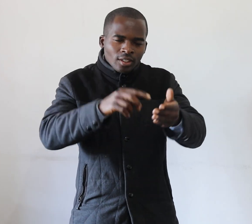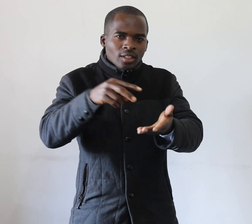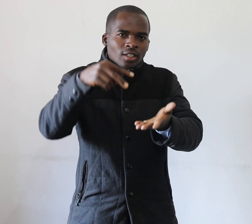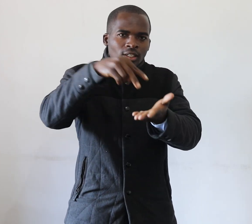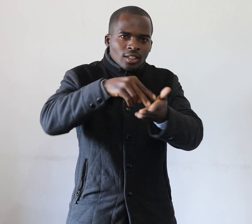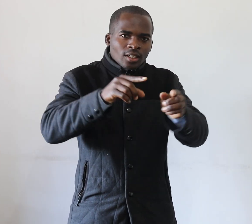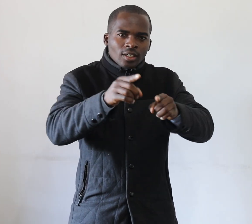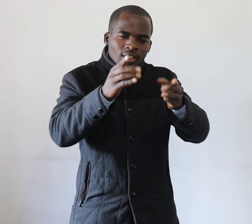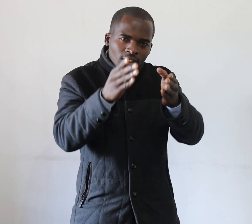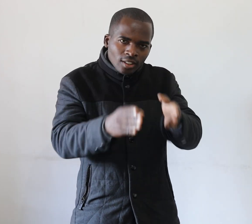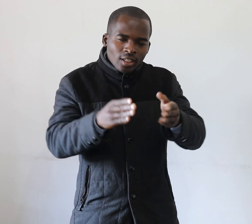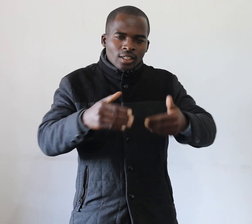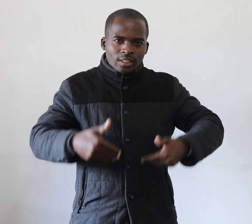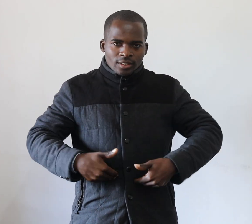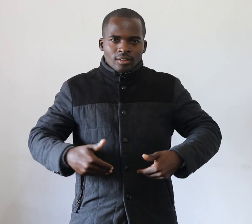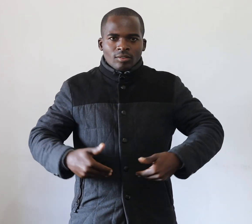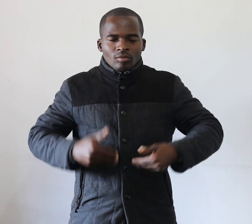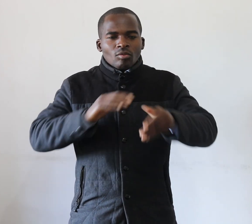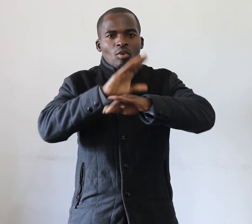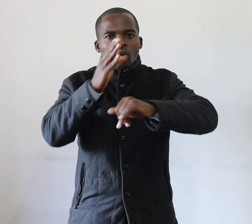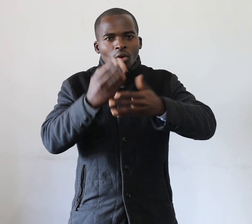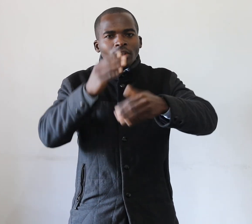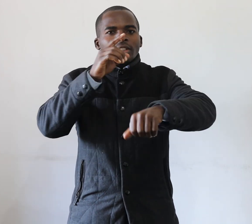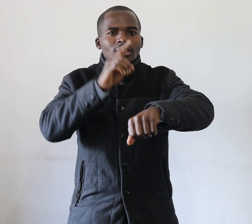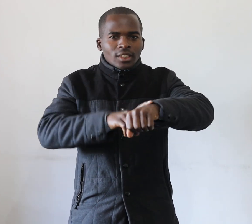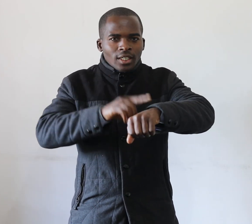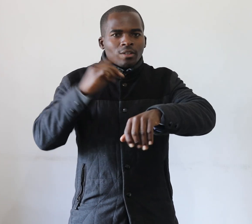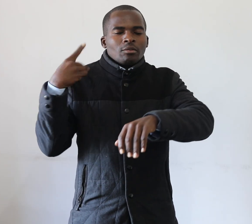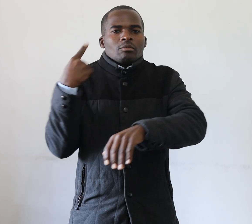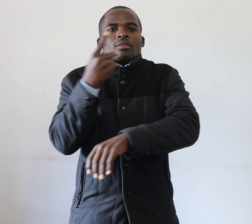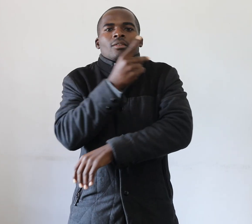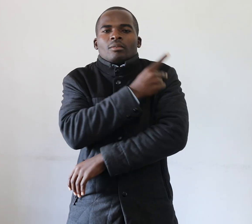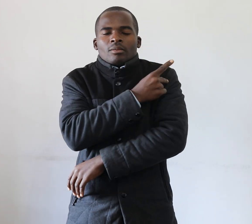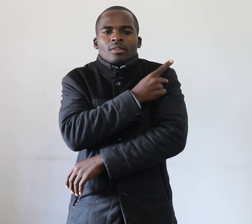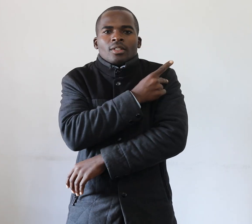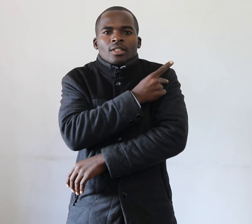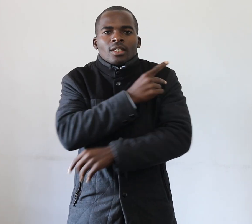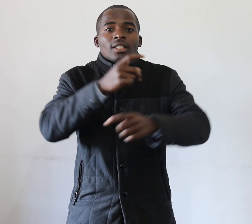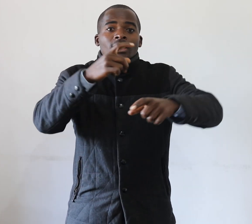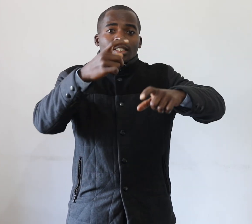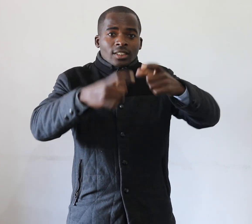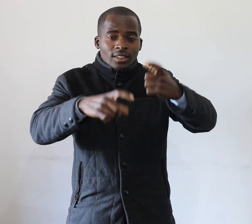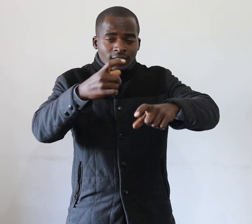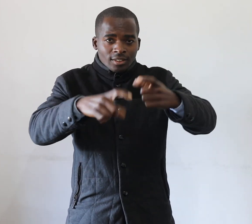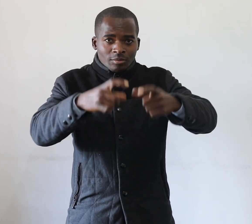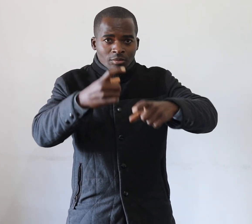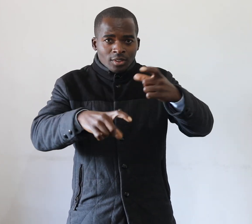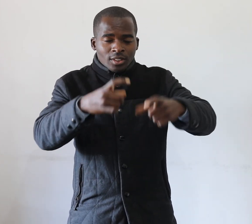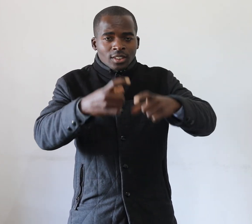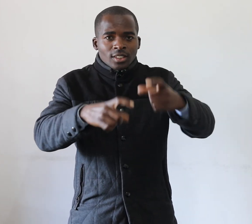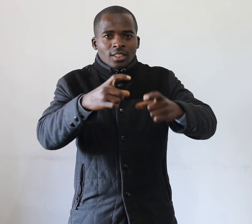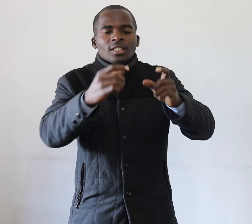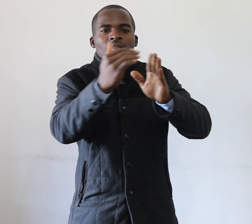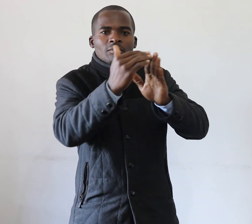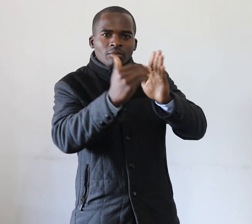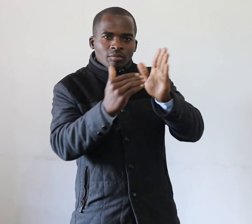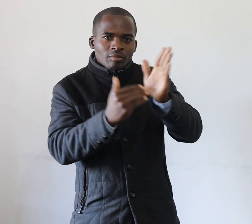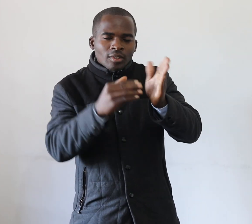youths for the whole term of Parliament. The disability list must include candidates from